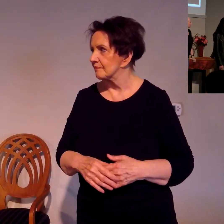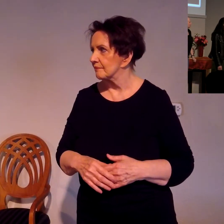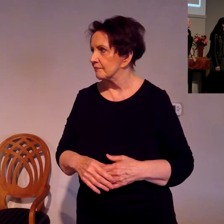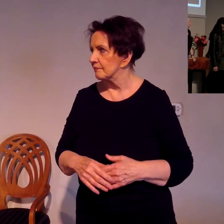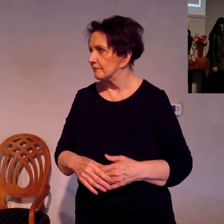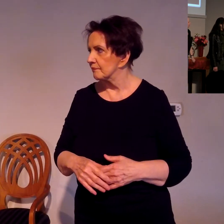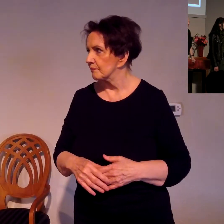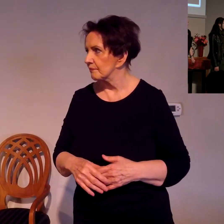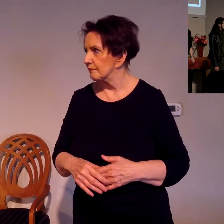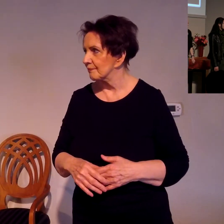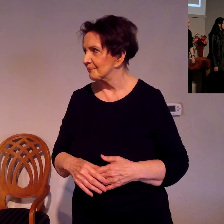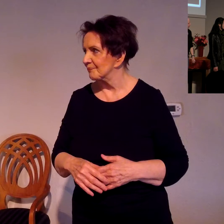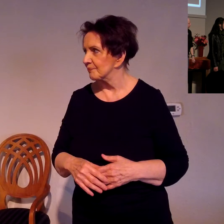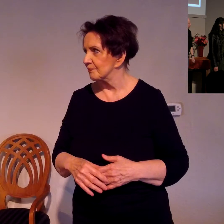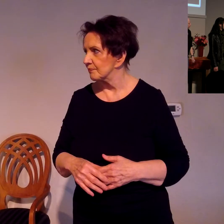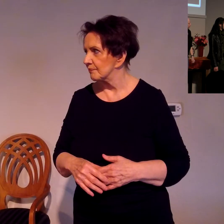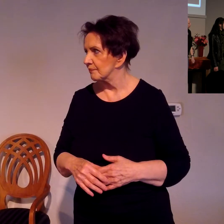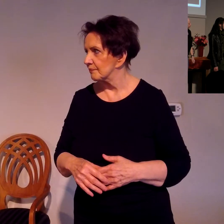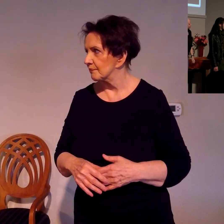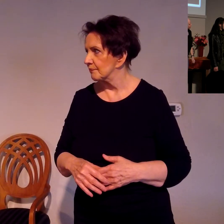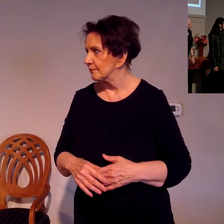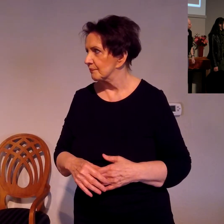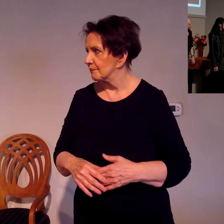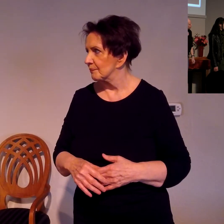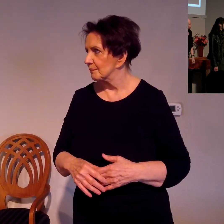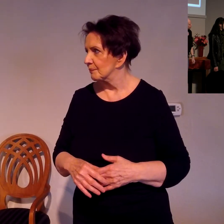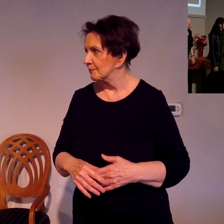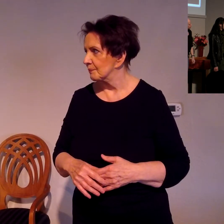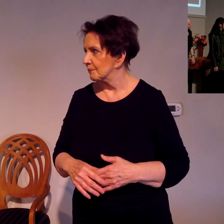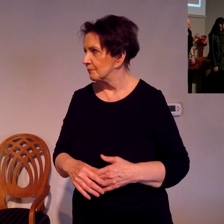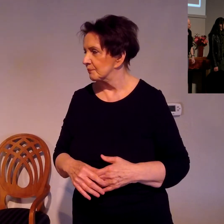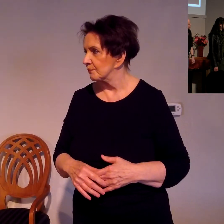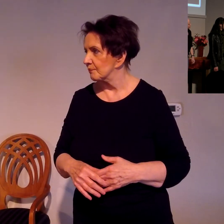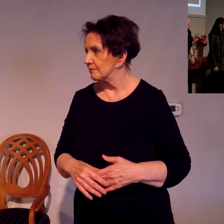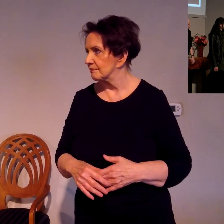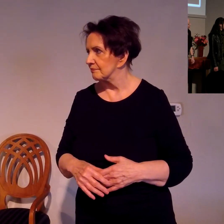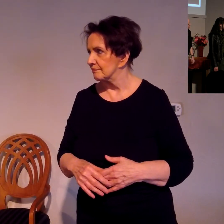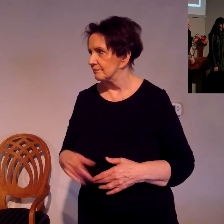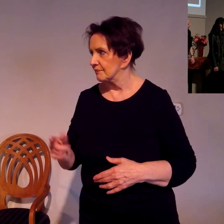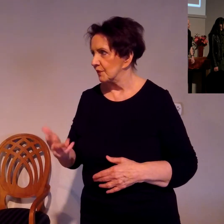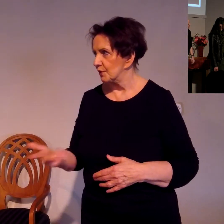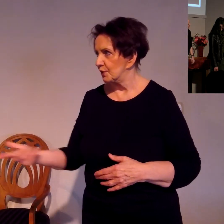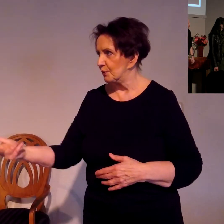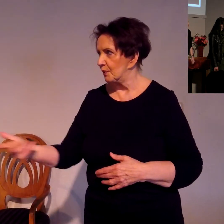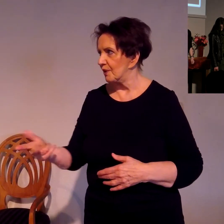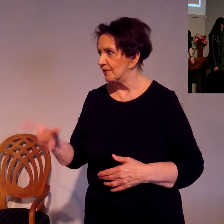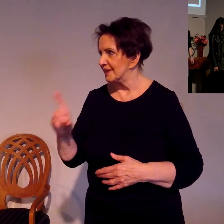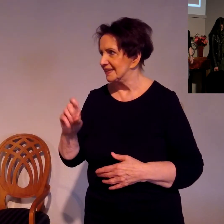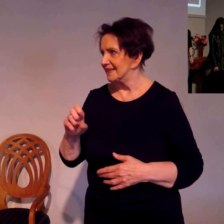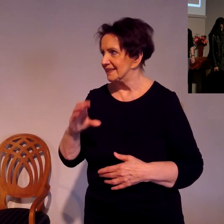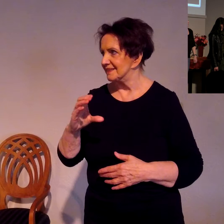Stand all together over here. Jeremy, come out from behind. You are the decoders.